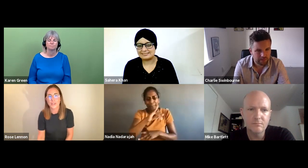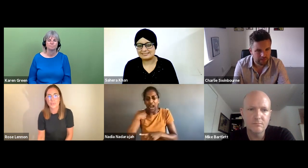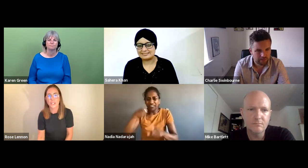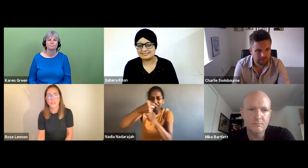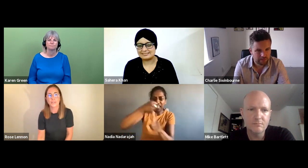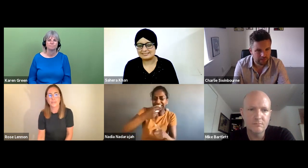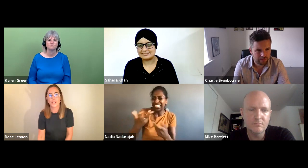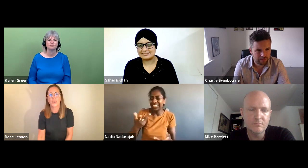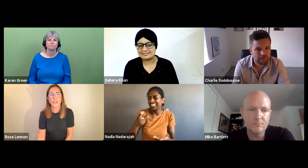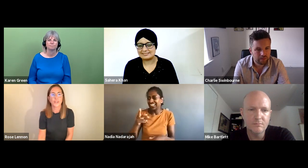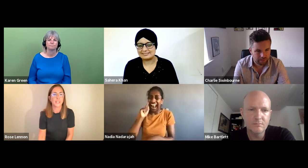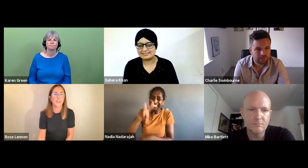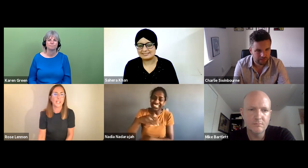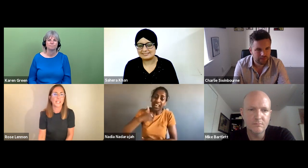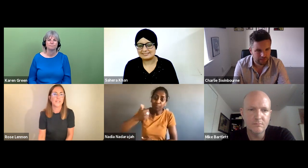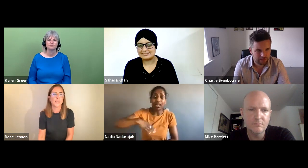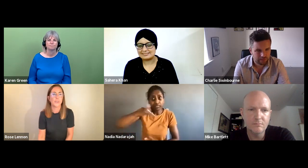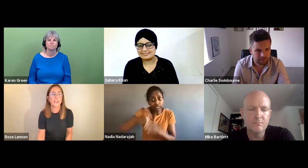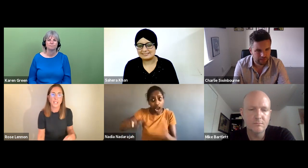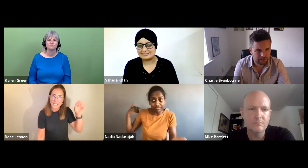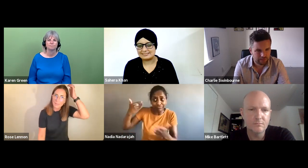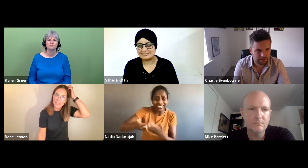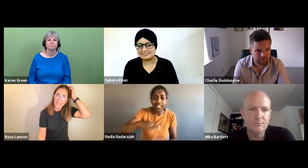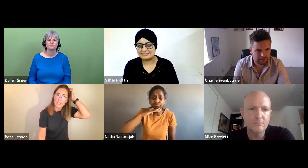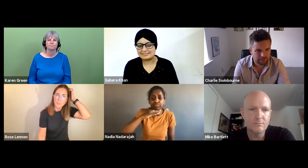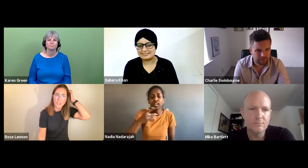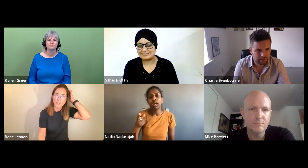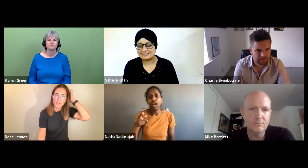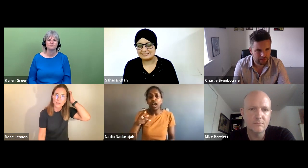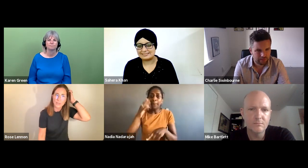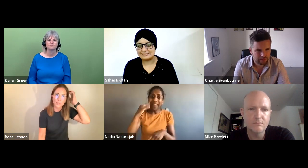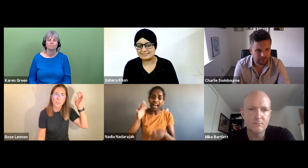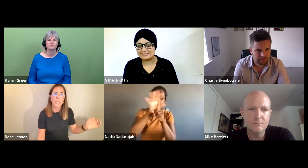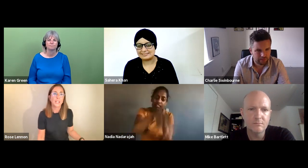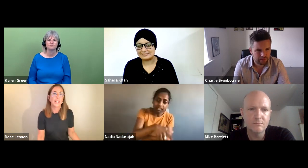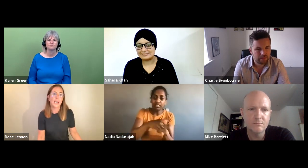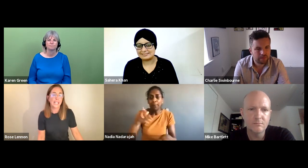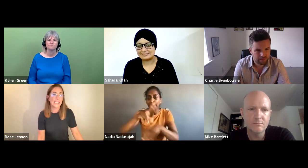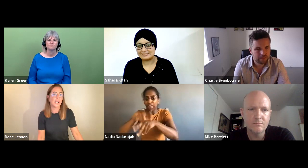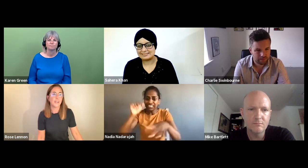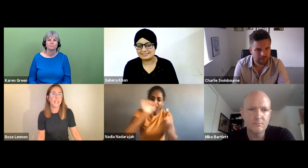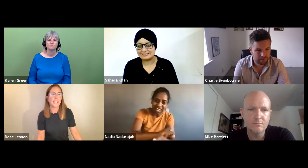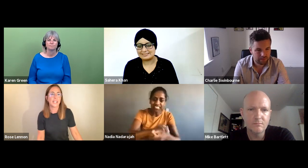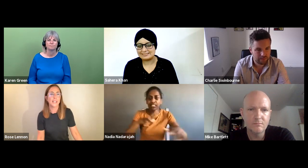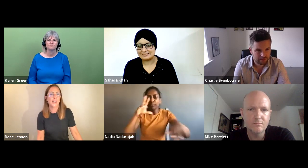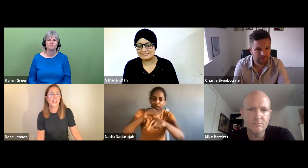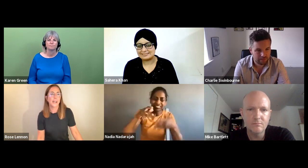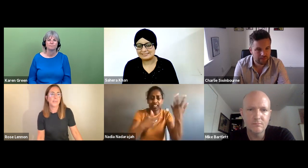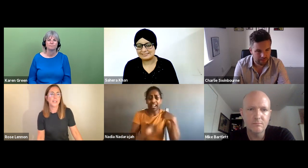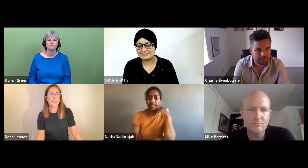mainstream do focus on the negatives more. And I think we need to advocate those positive stories more in our writing. You know,